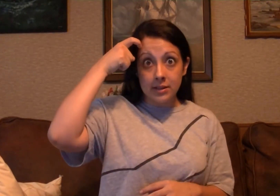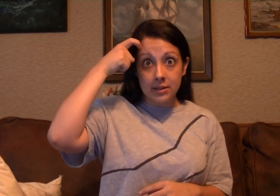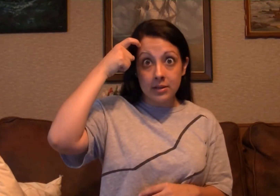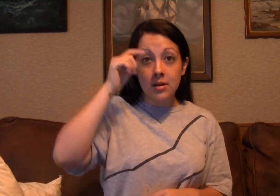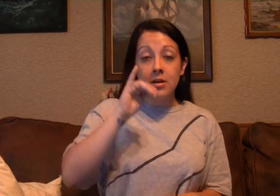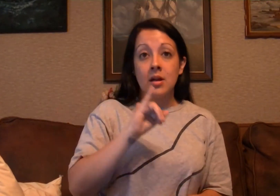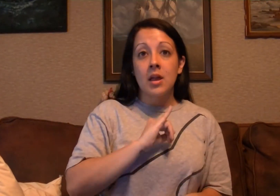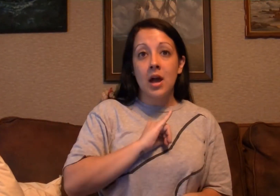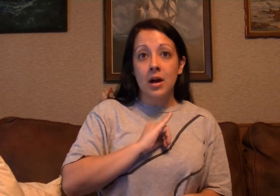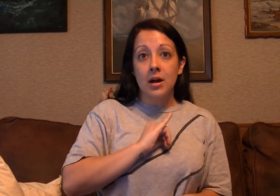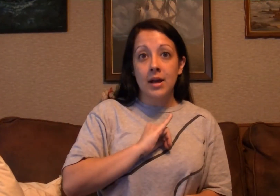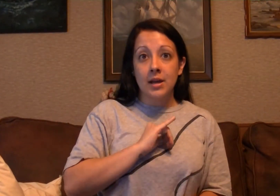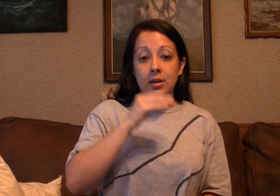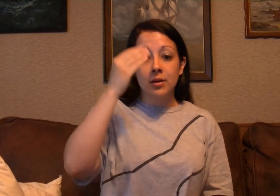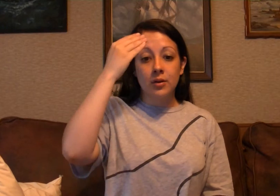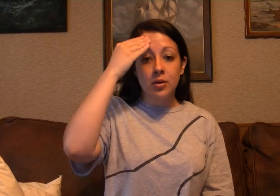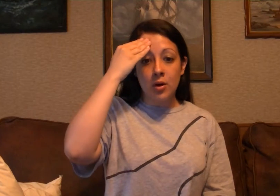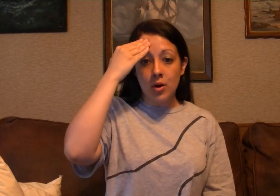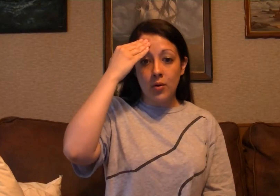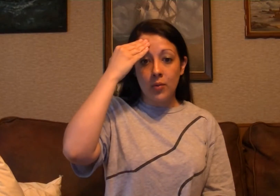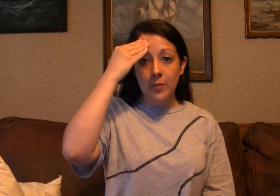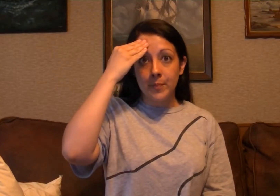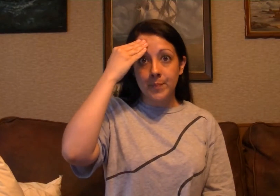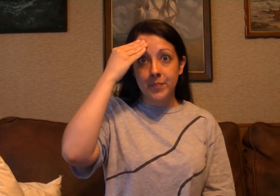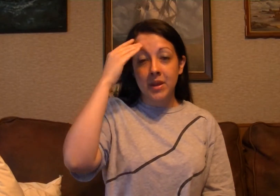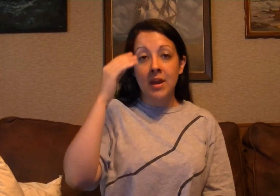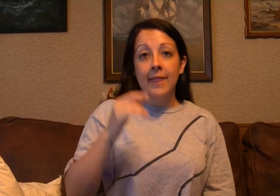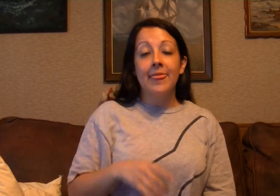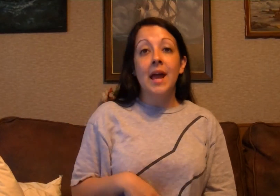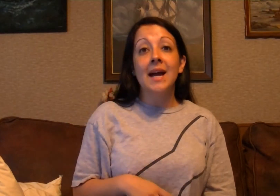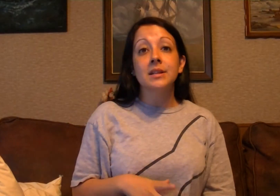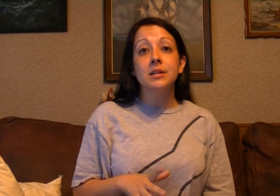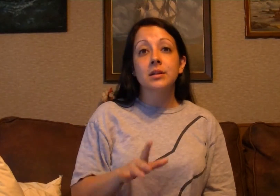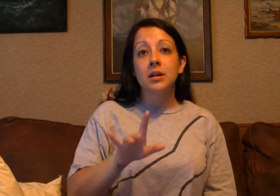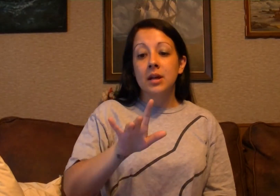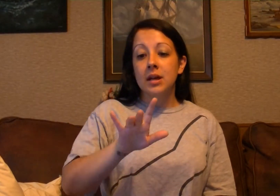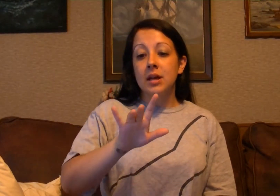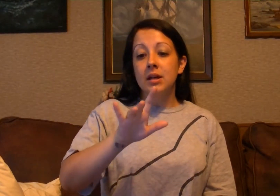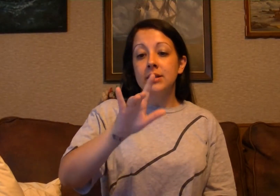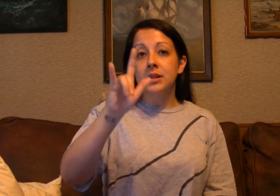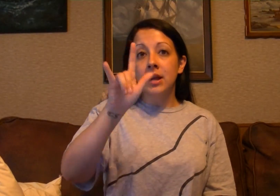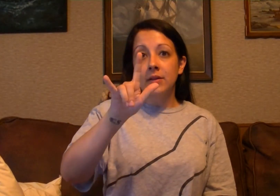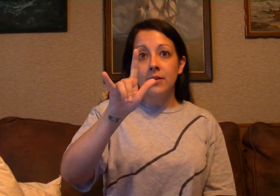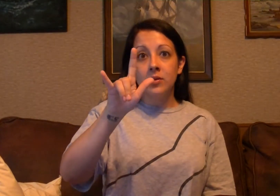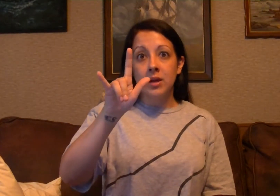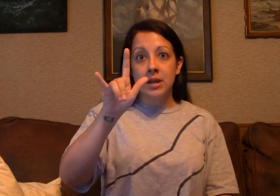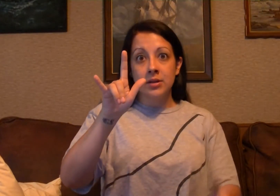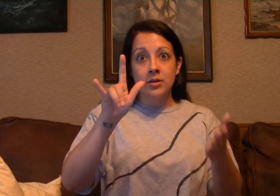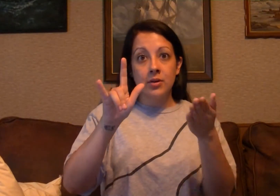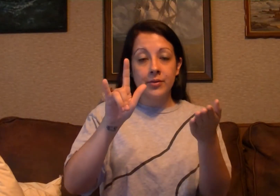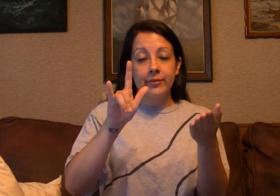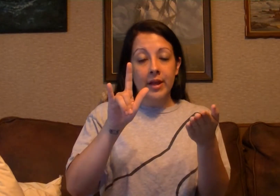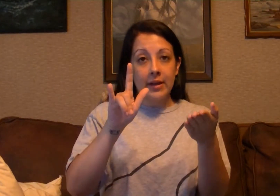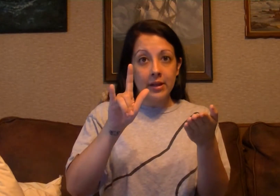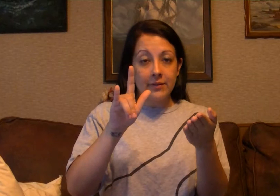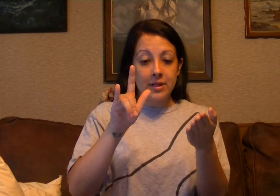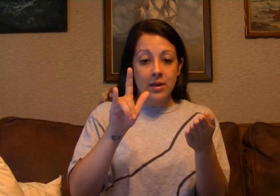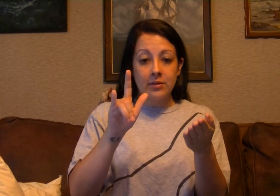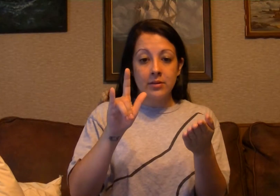Because I know. That is an I love you hand on your flat left hand.